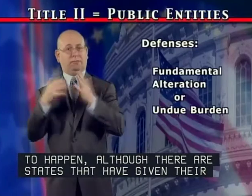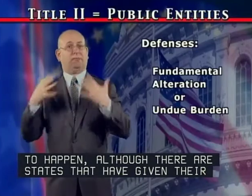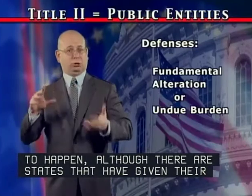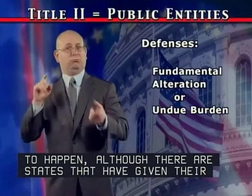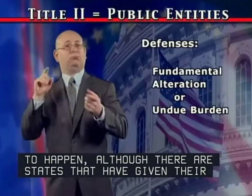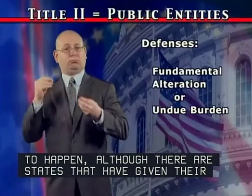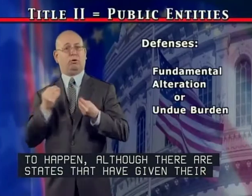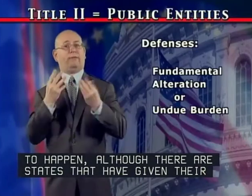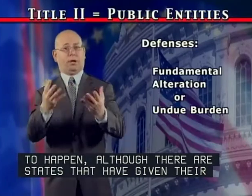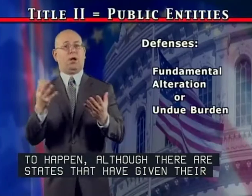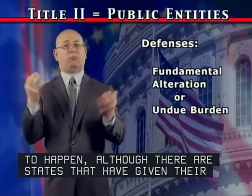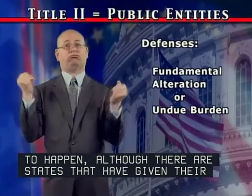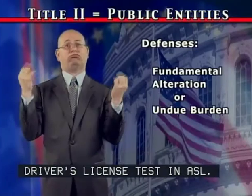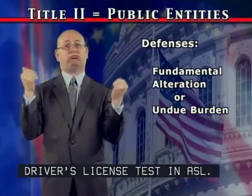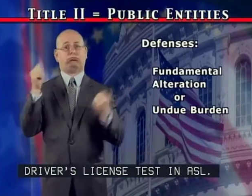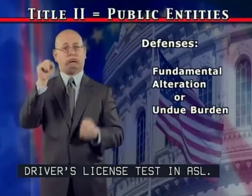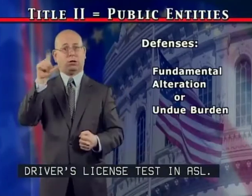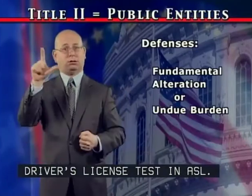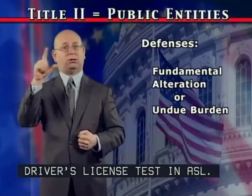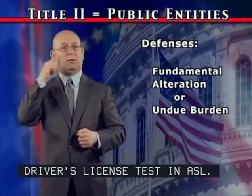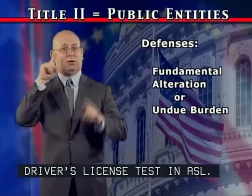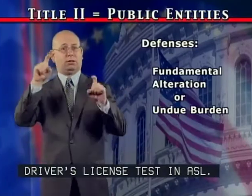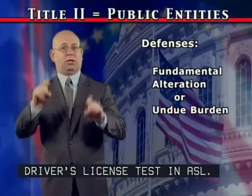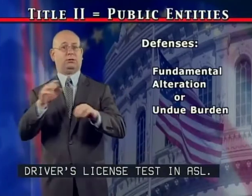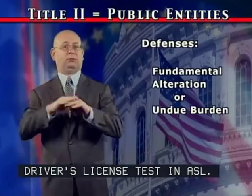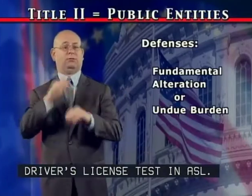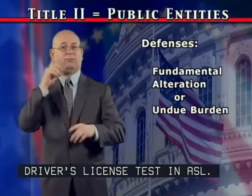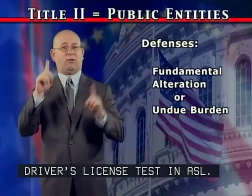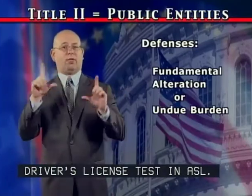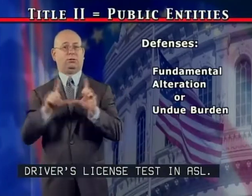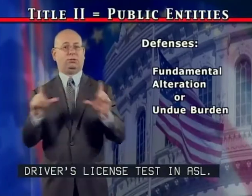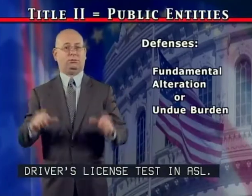Although there are states that have given their driver's license test in ASL.